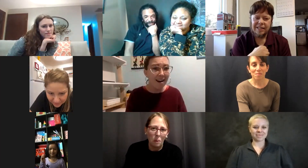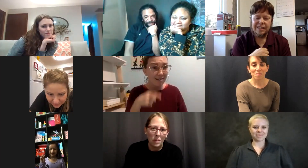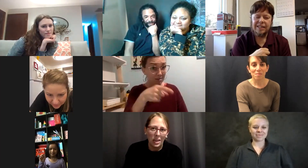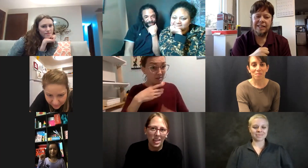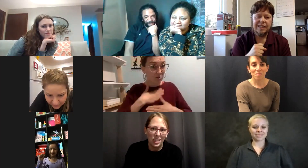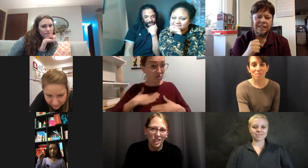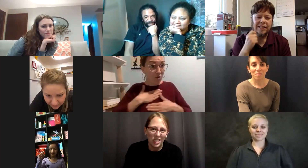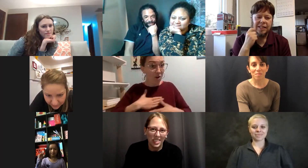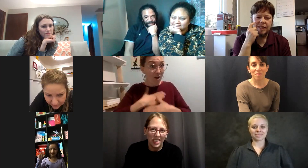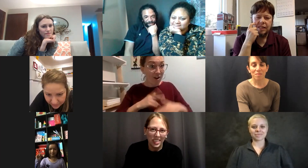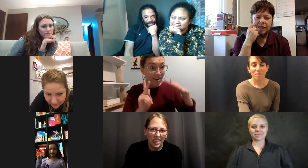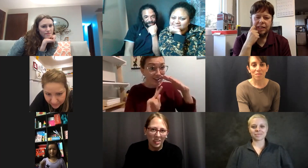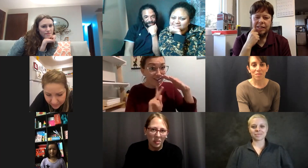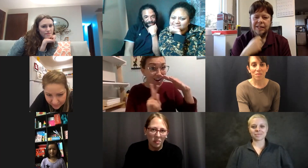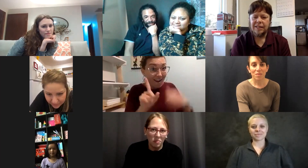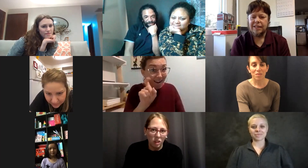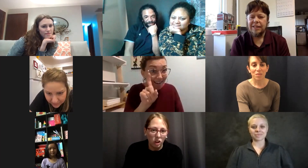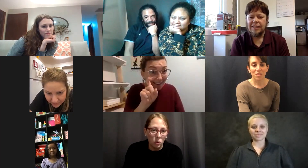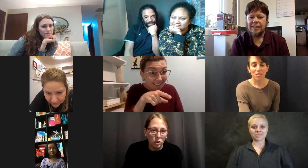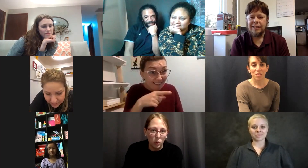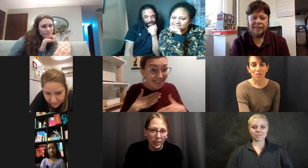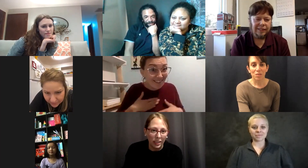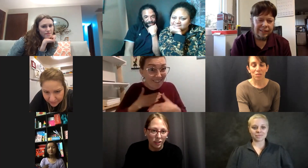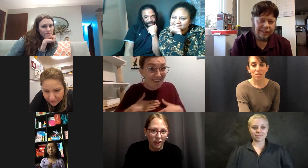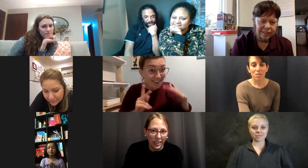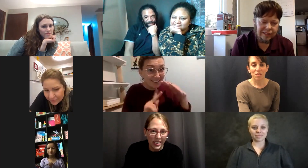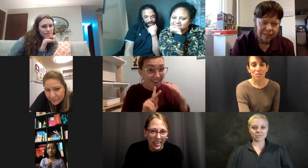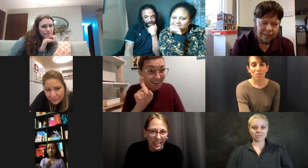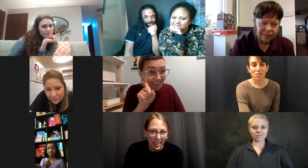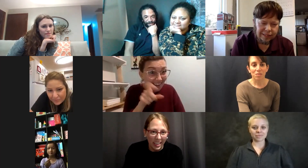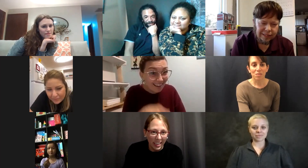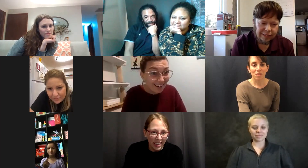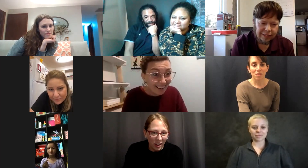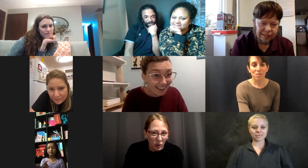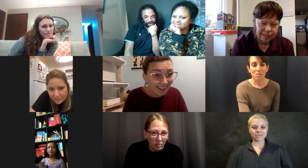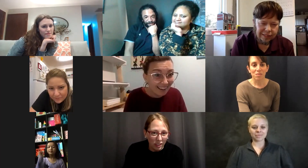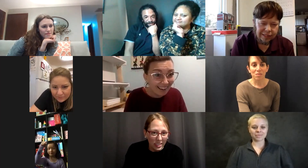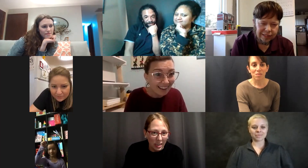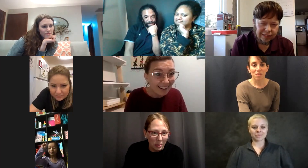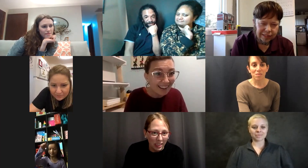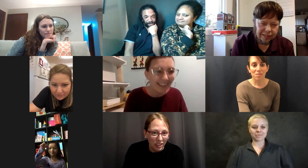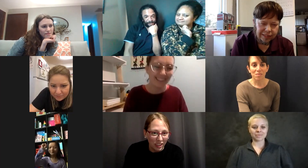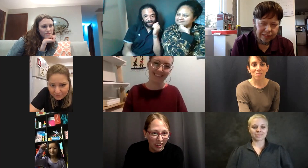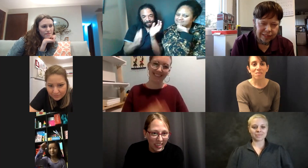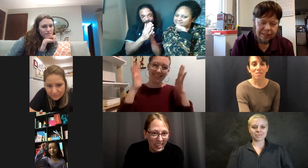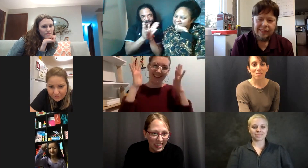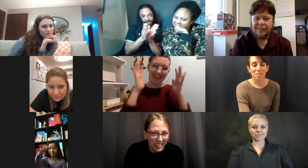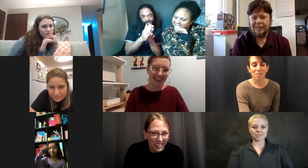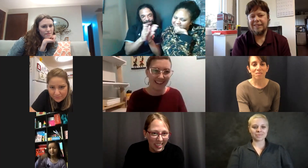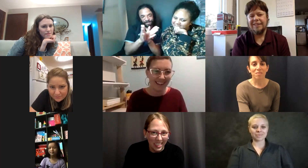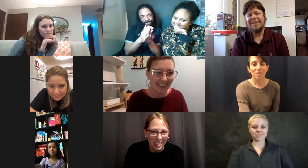miss you so much. Are you enjoying kindergarten? Are you having a good time in